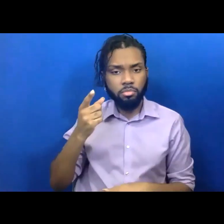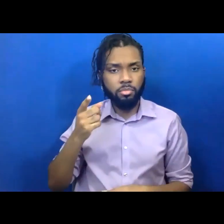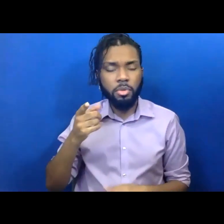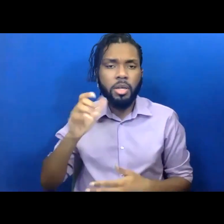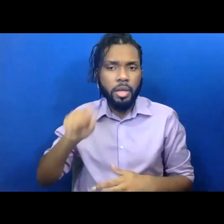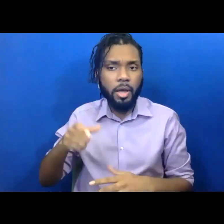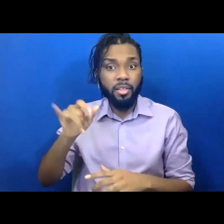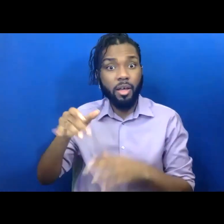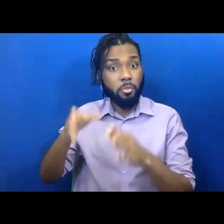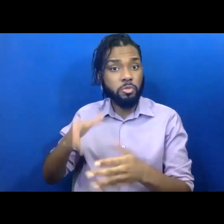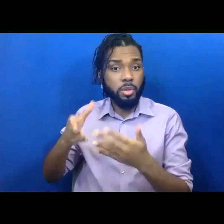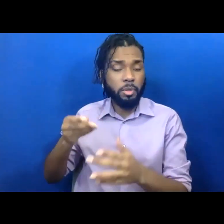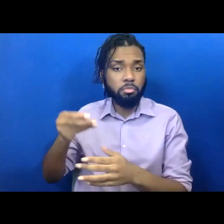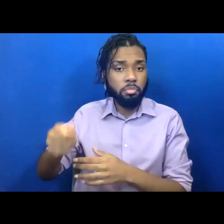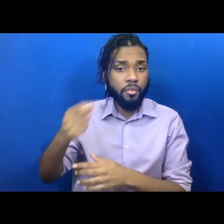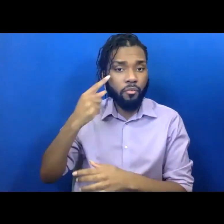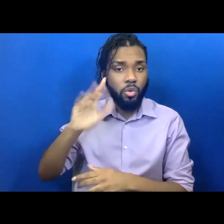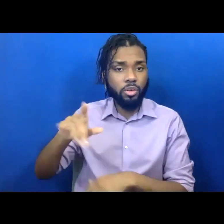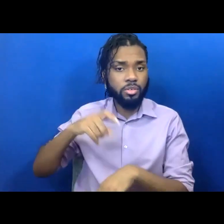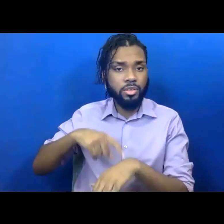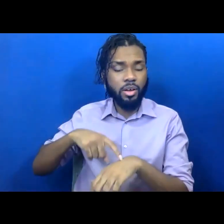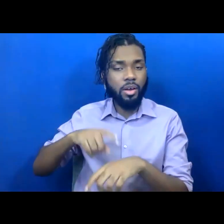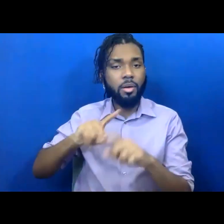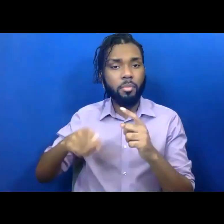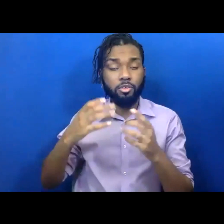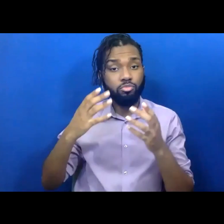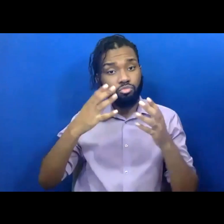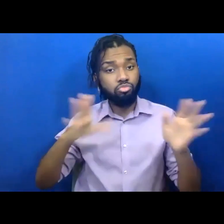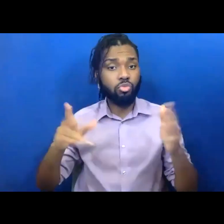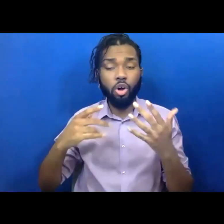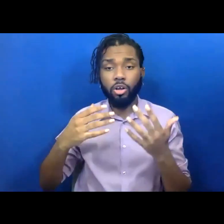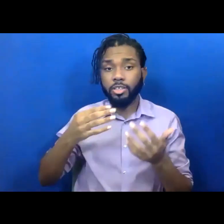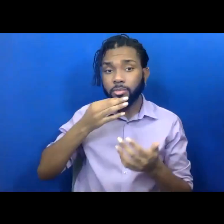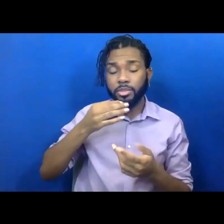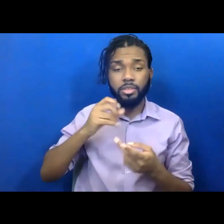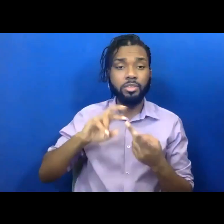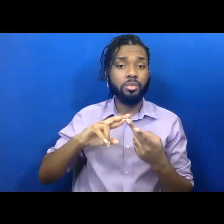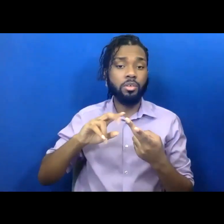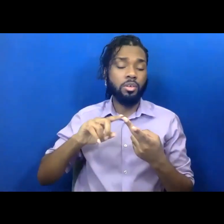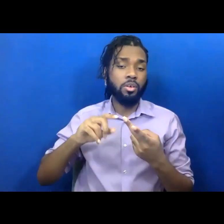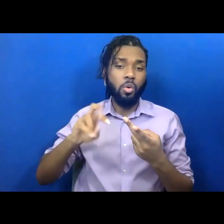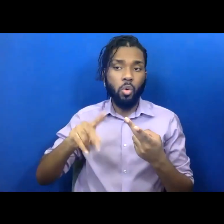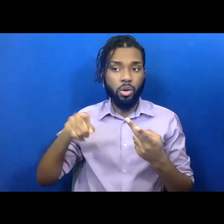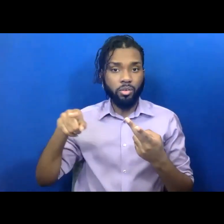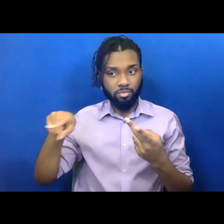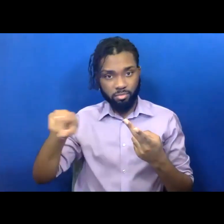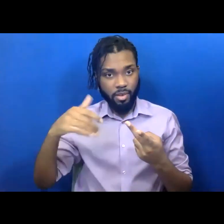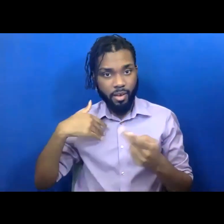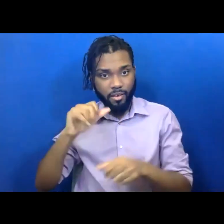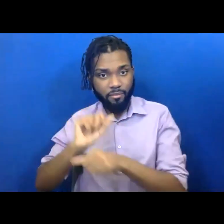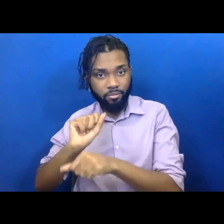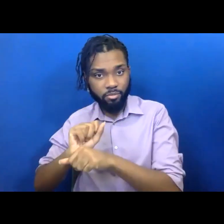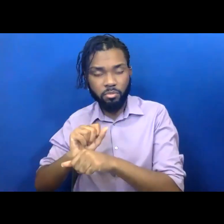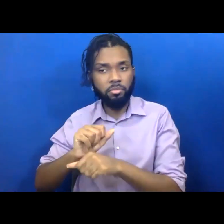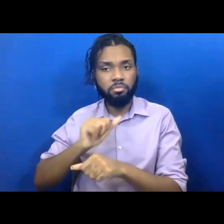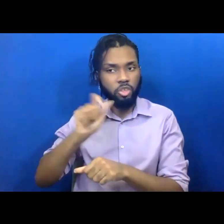compensated for their time, but the broader areas of expertise, the relational expertise, or the fact that they have occupations aside from being a speaker